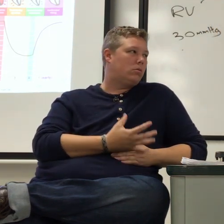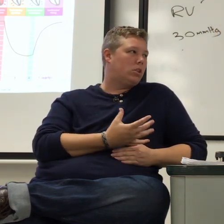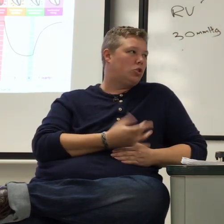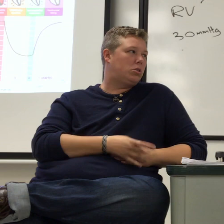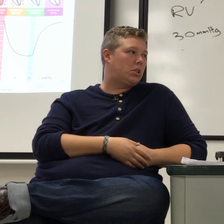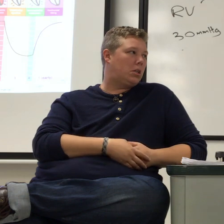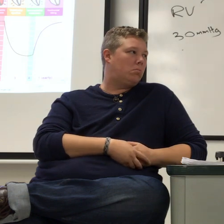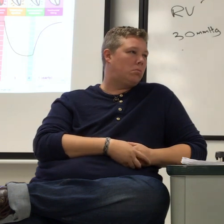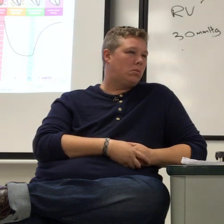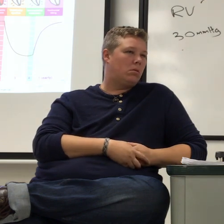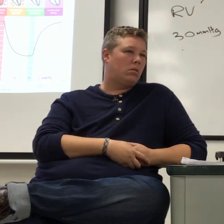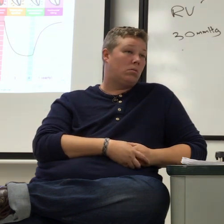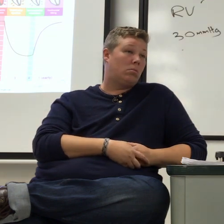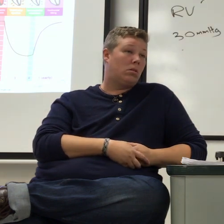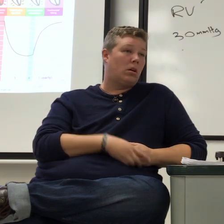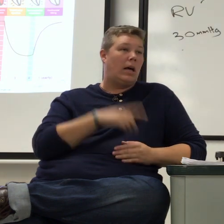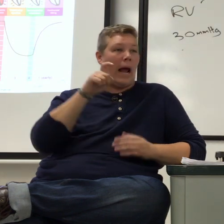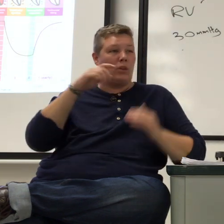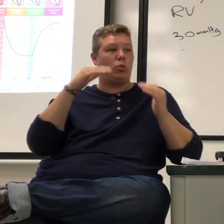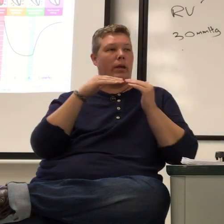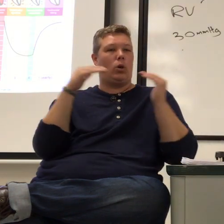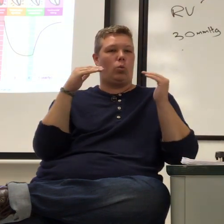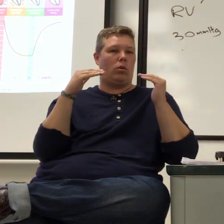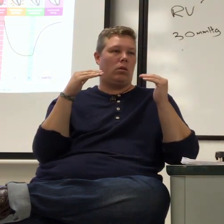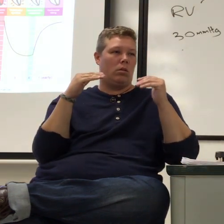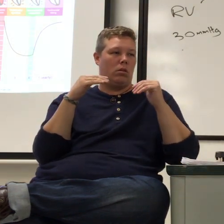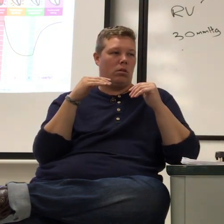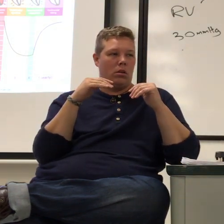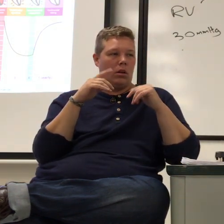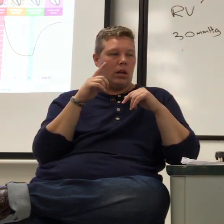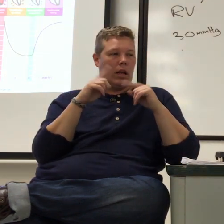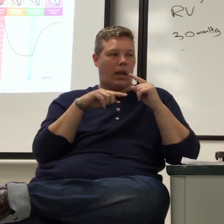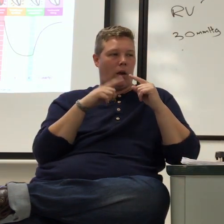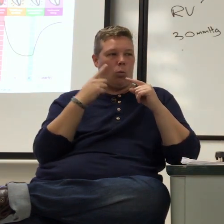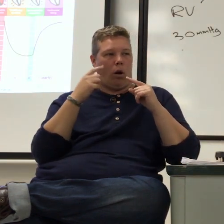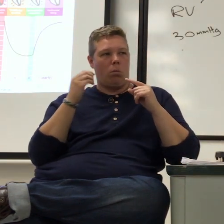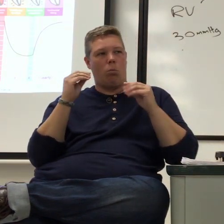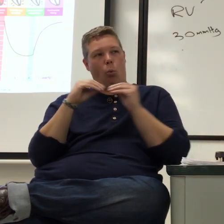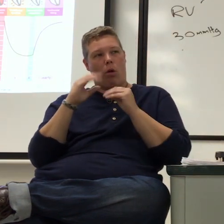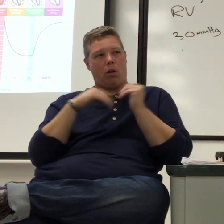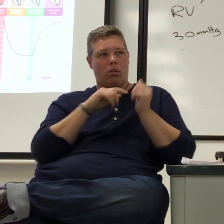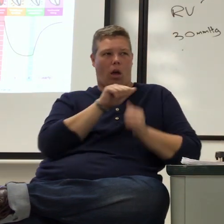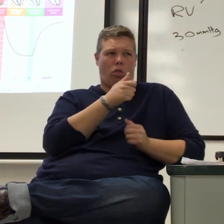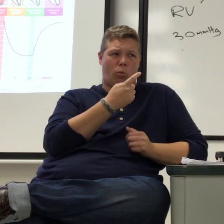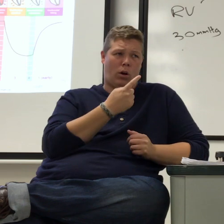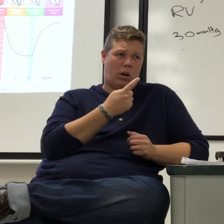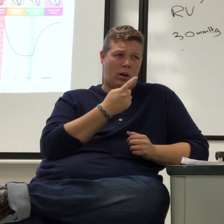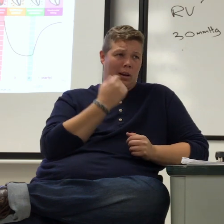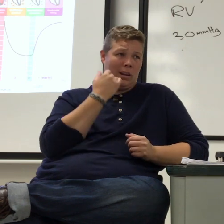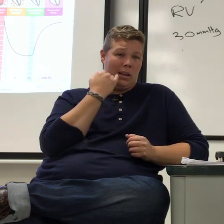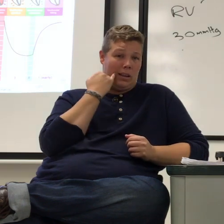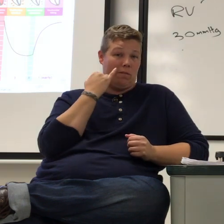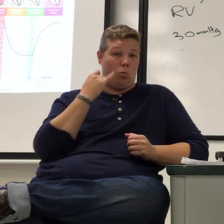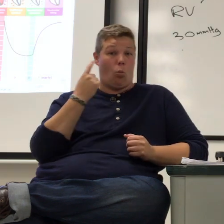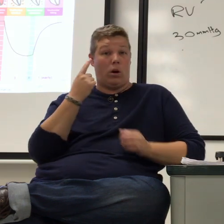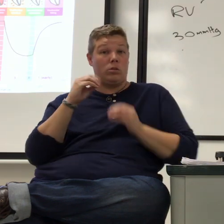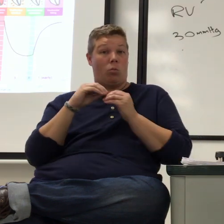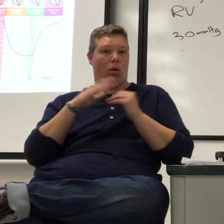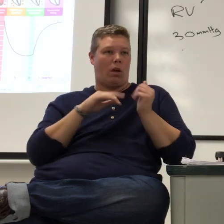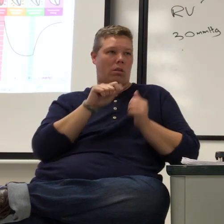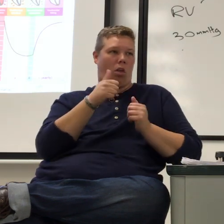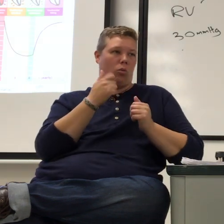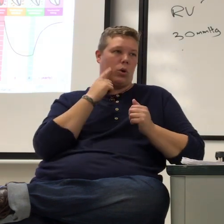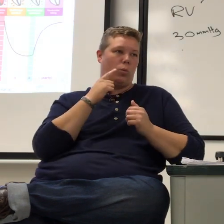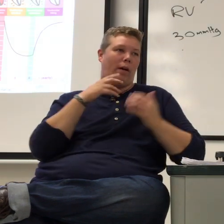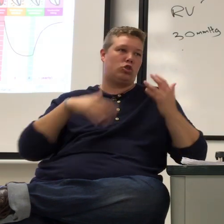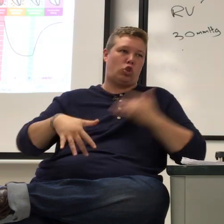It has to be equal. One can't outperform the other. If that happens, you have circulation problems. For